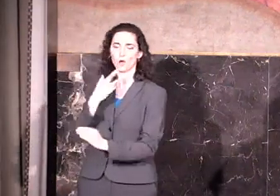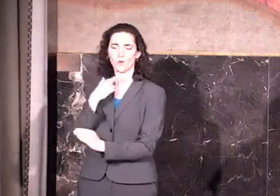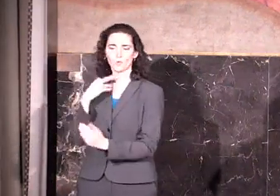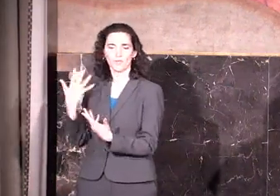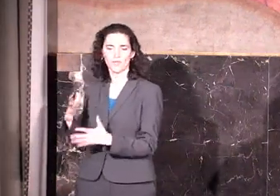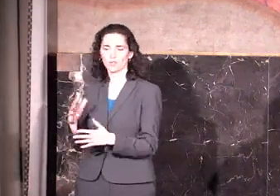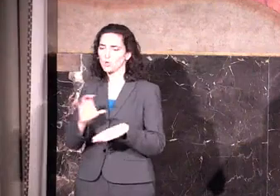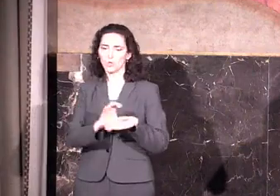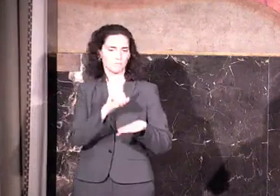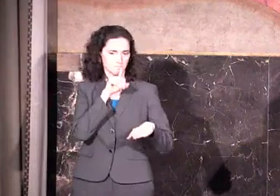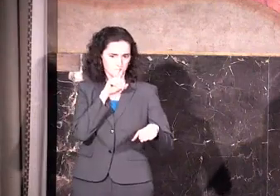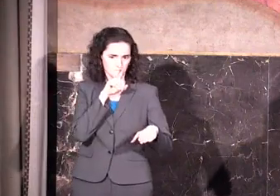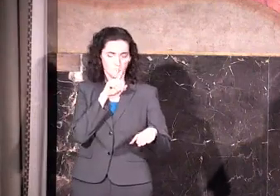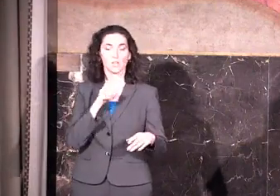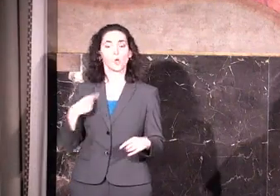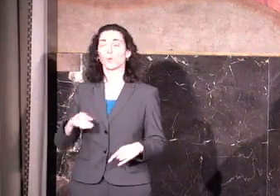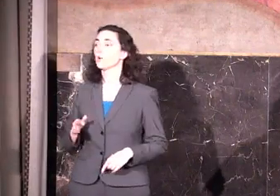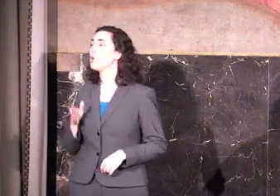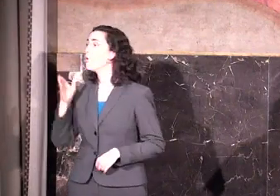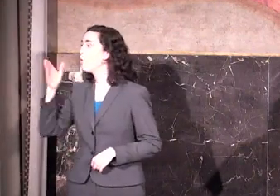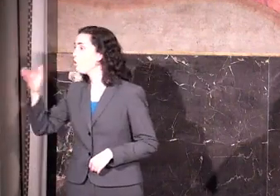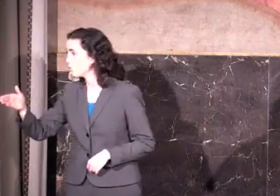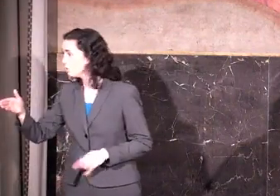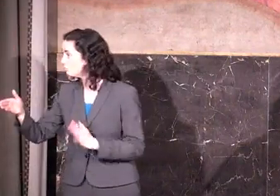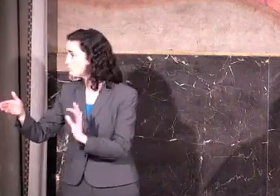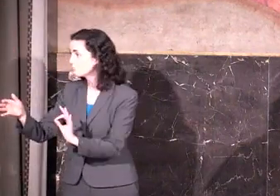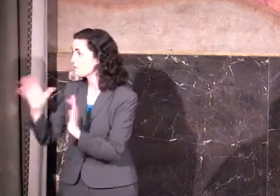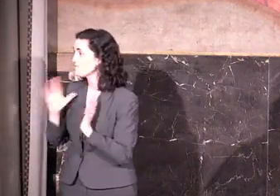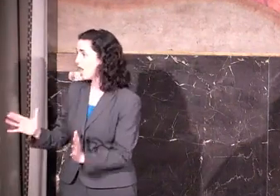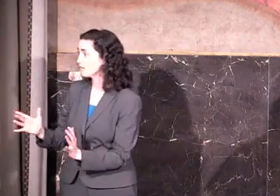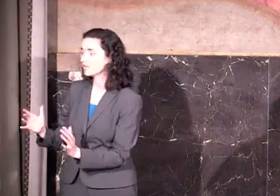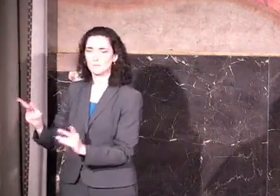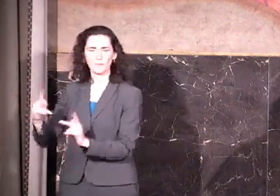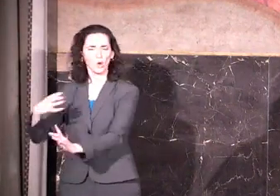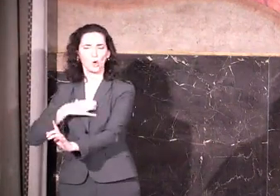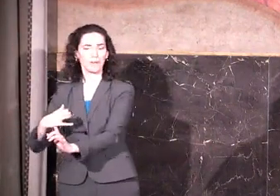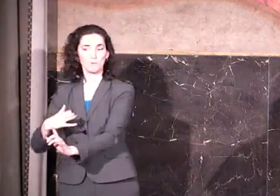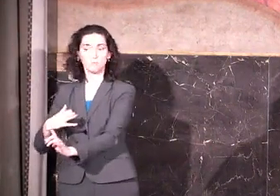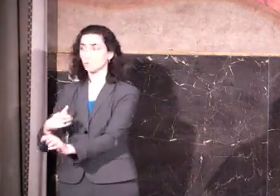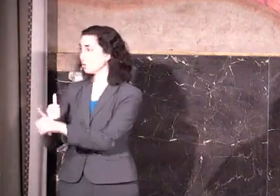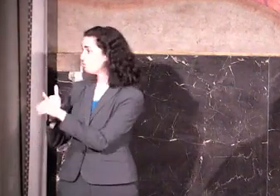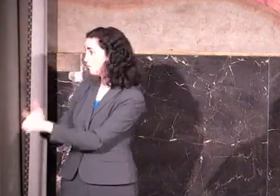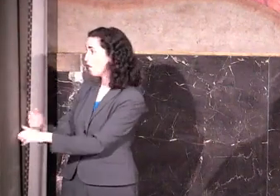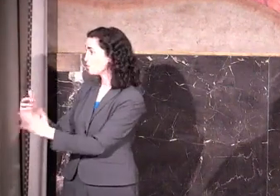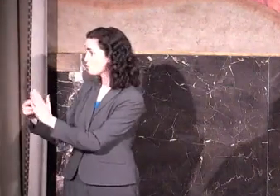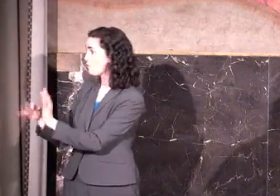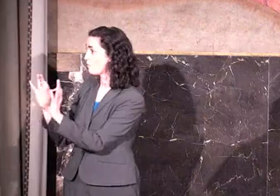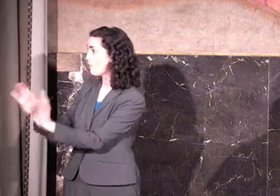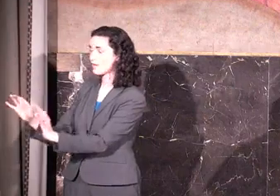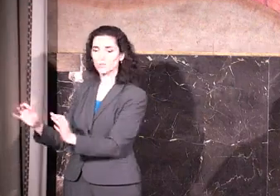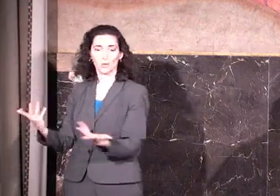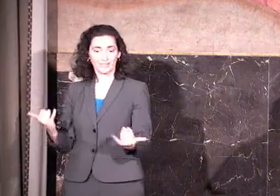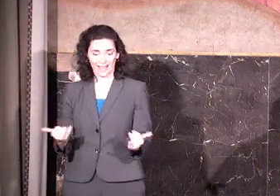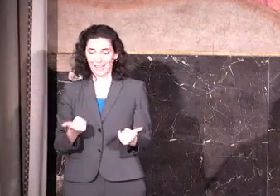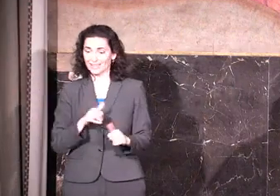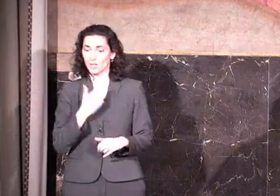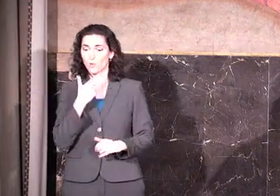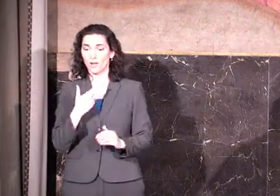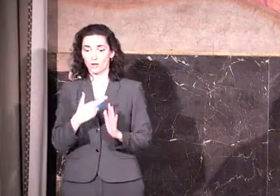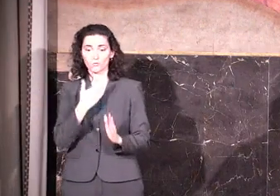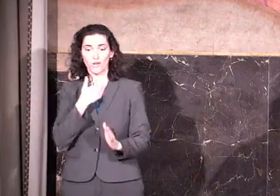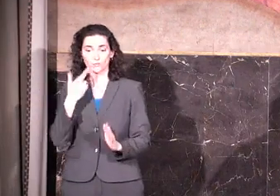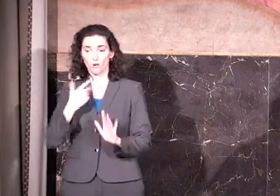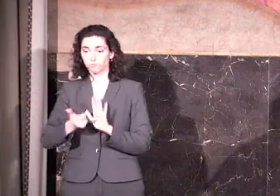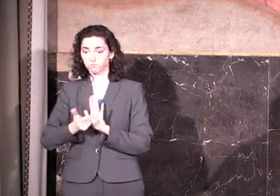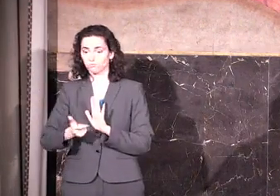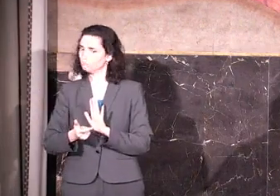worship, and upon going out there, they were actually in compliance. So we don't have a record of any restaurants that are violating.